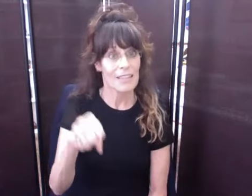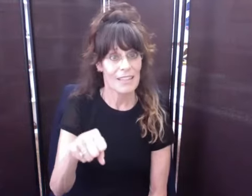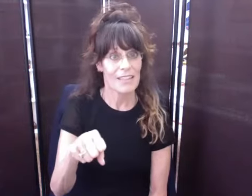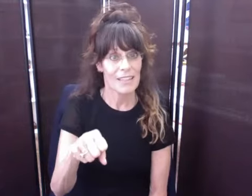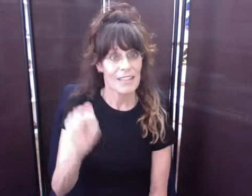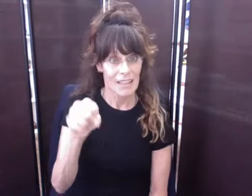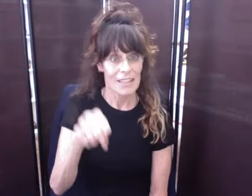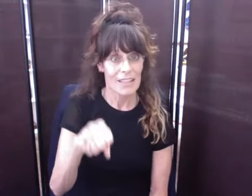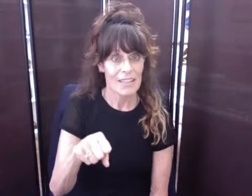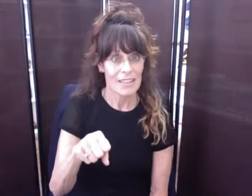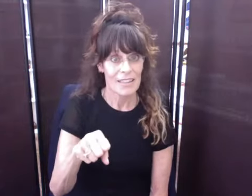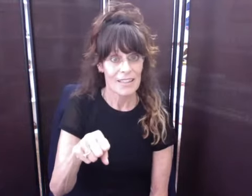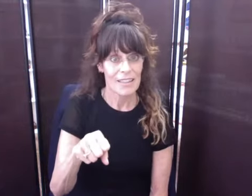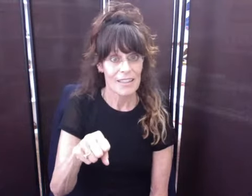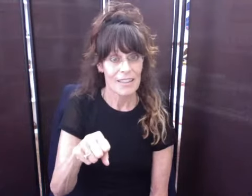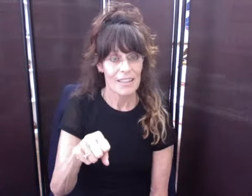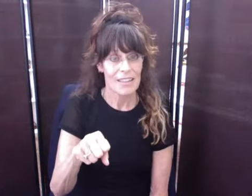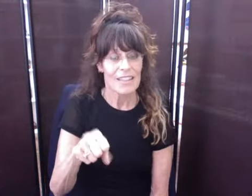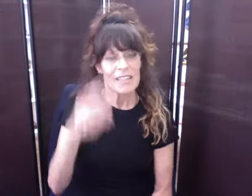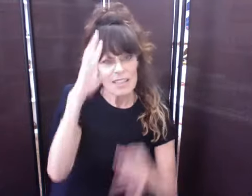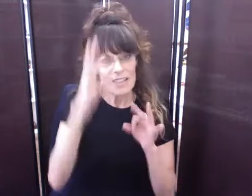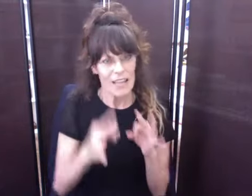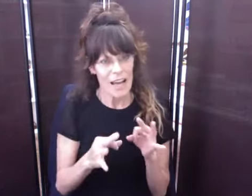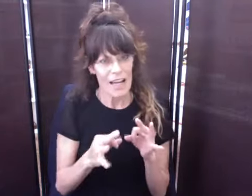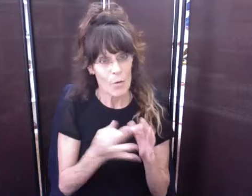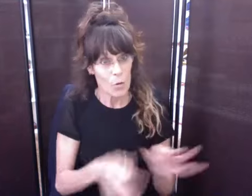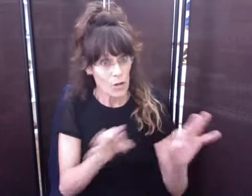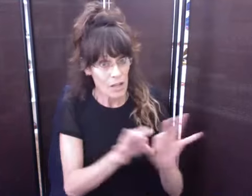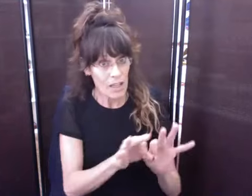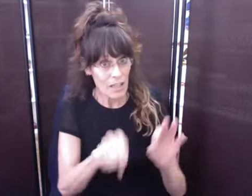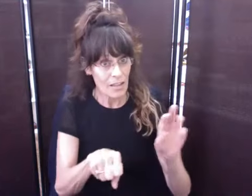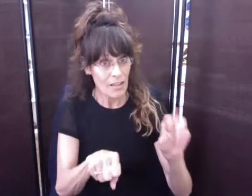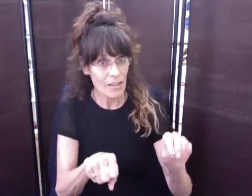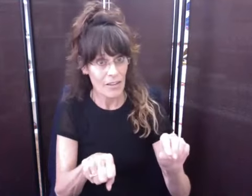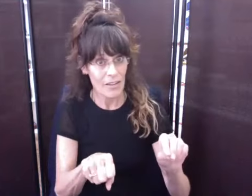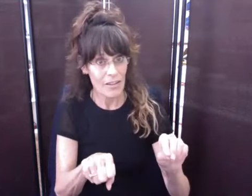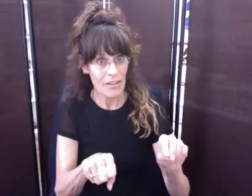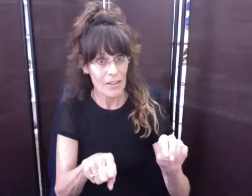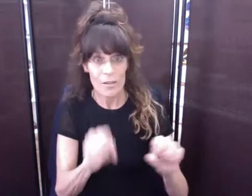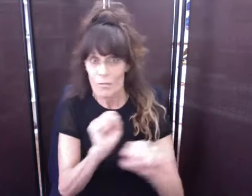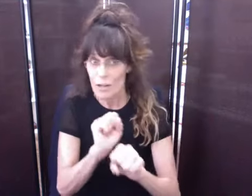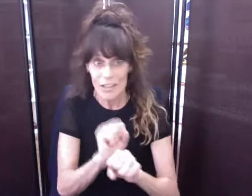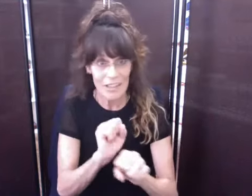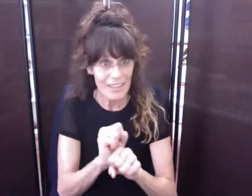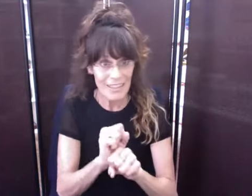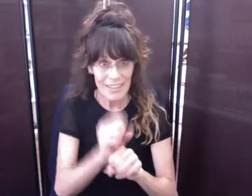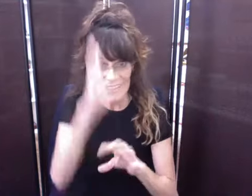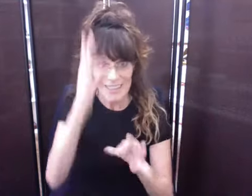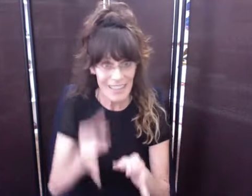is. Decide whether it was worth it once you're done. Decide whether it was worth it once you're done. If